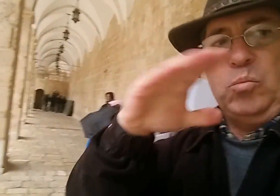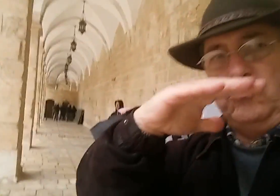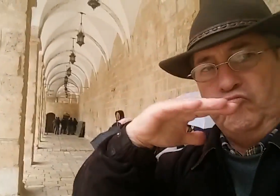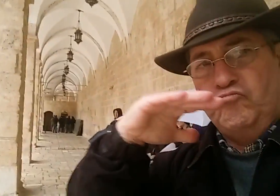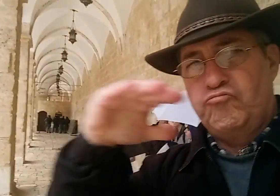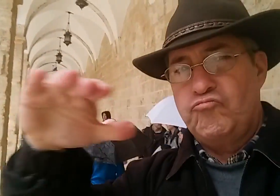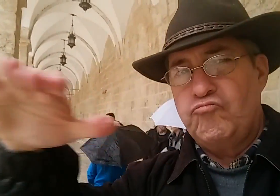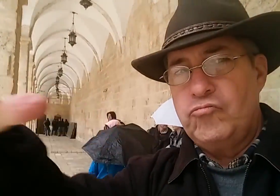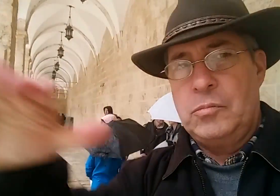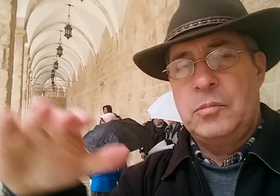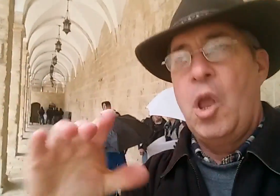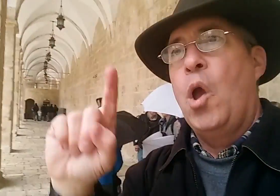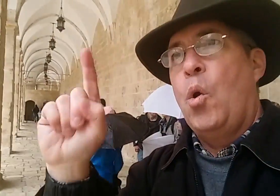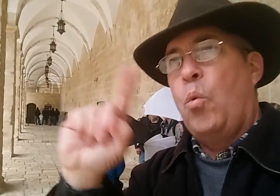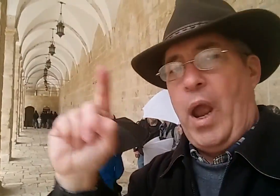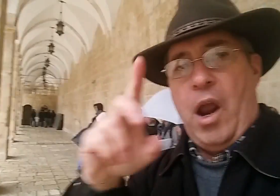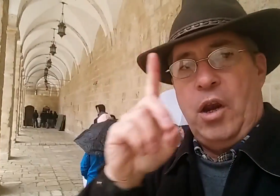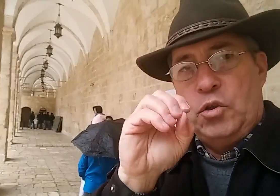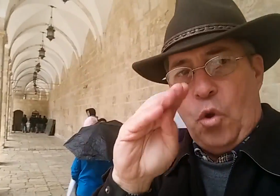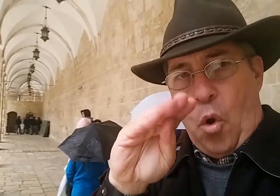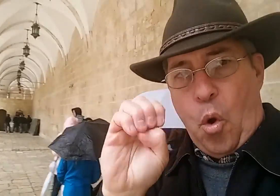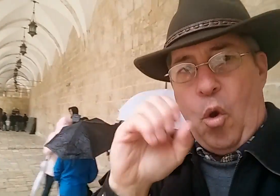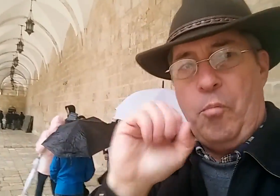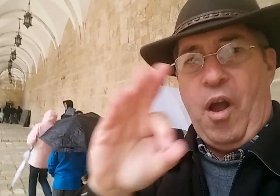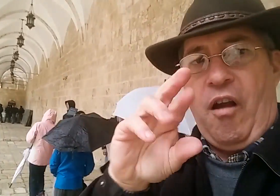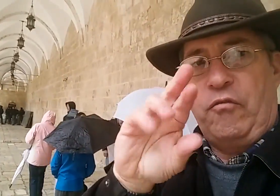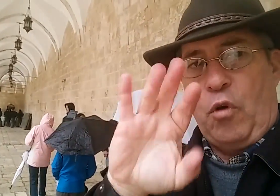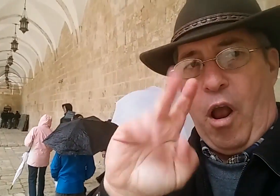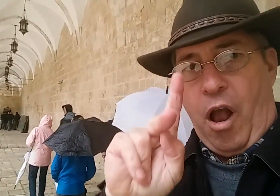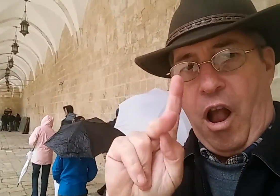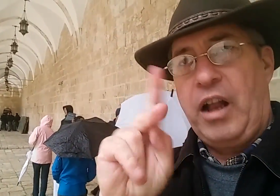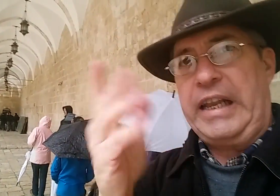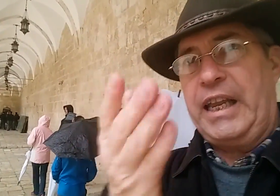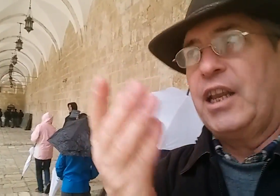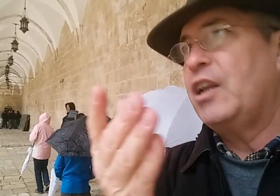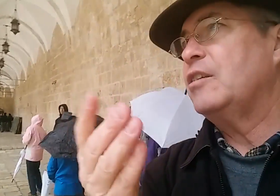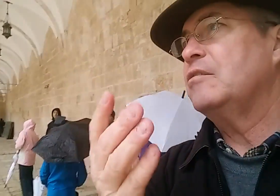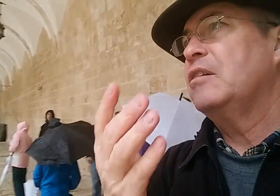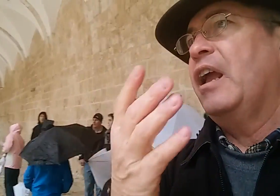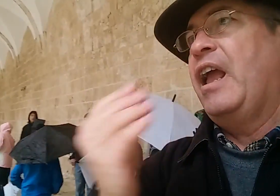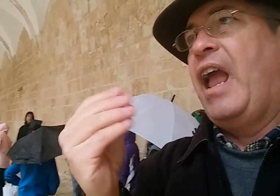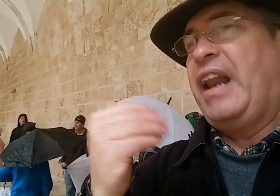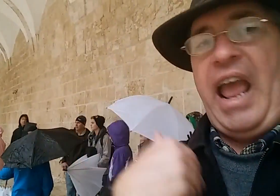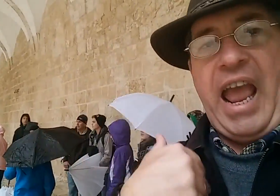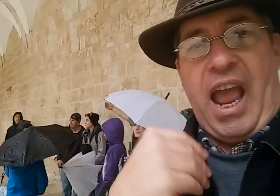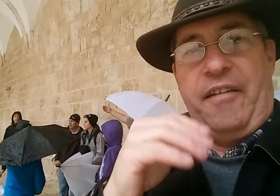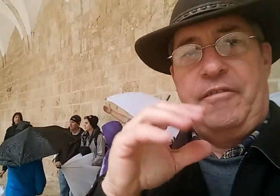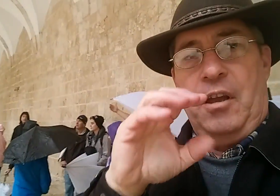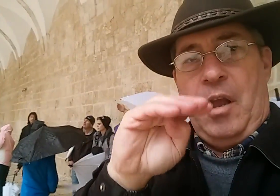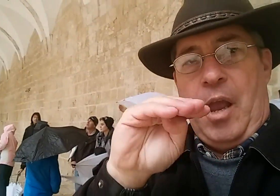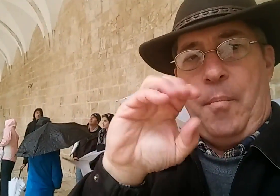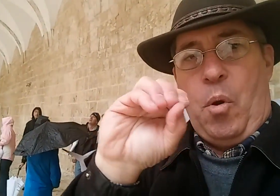So this is the Temple Mount. It's very flat. And this is where the Dome of the Rock is. You'll see it in a little